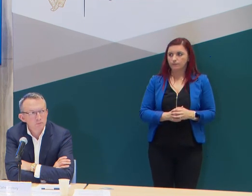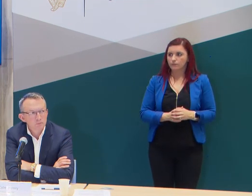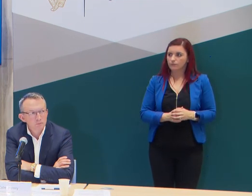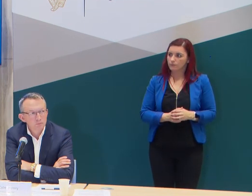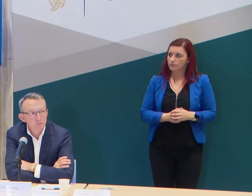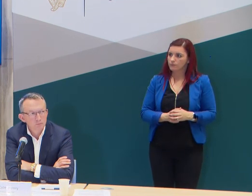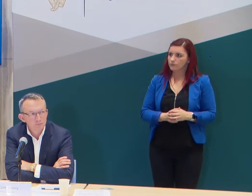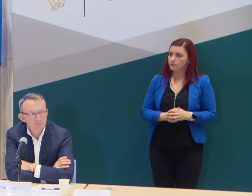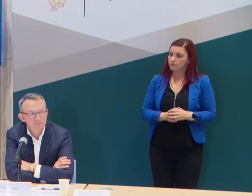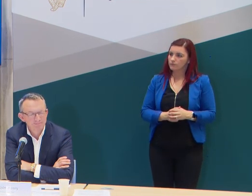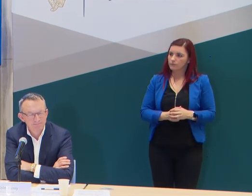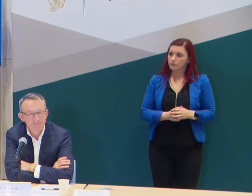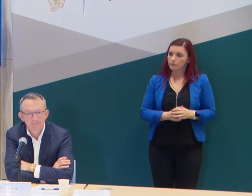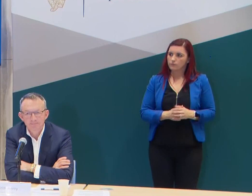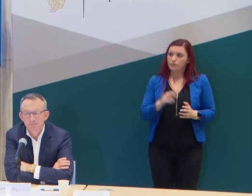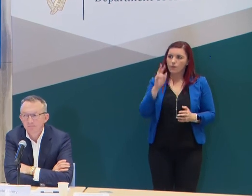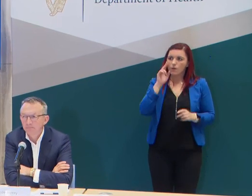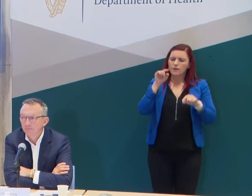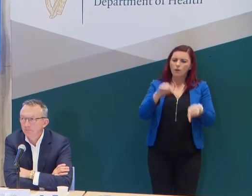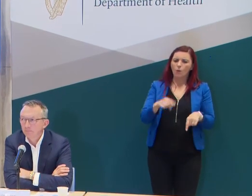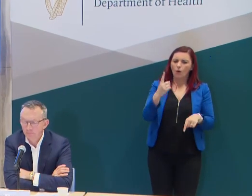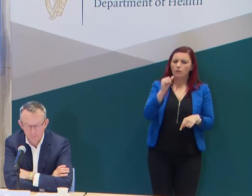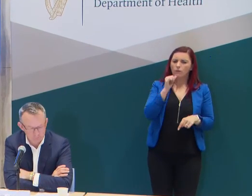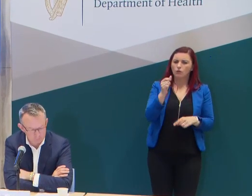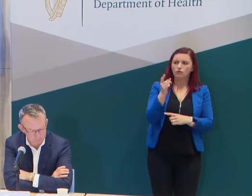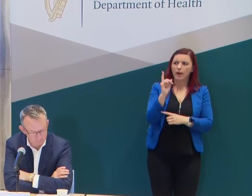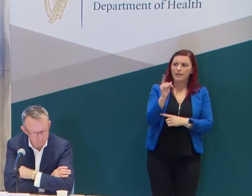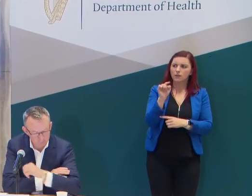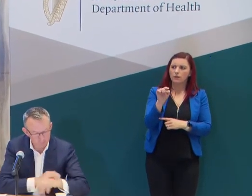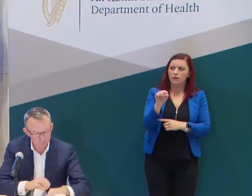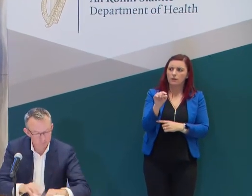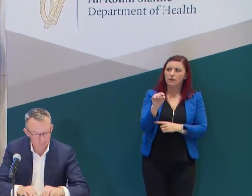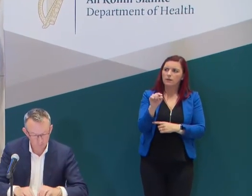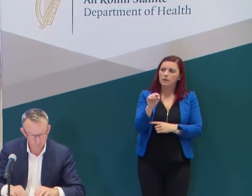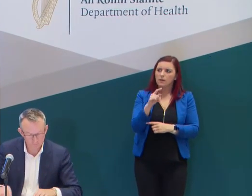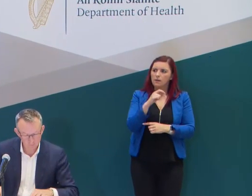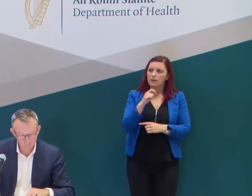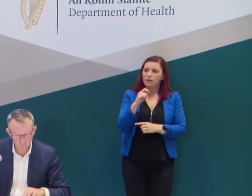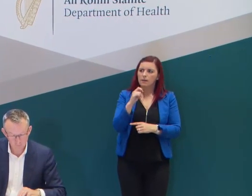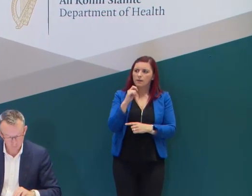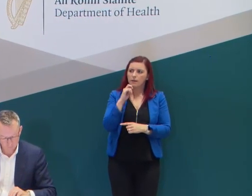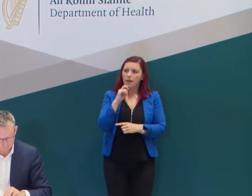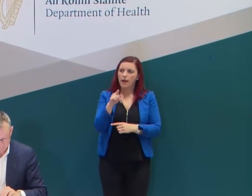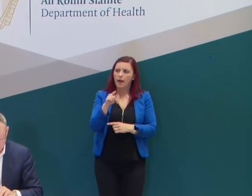Just see here, one of your first recommendation there is a changed case definition.